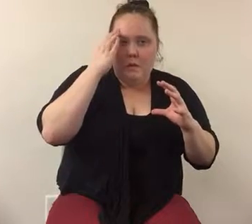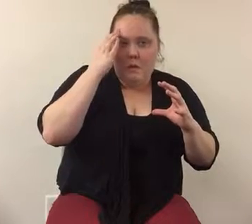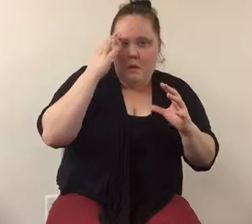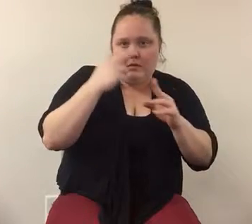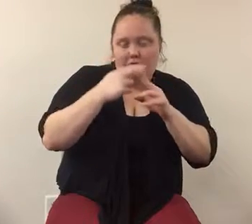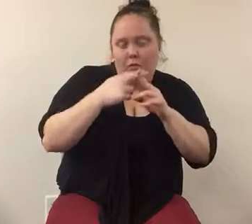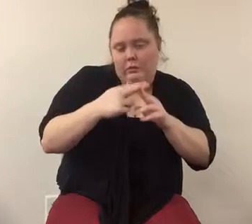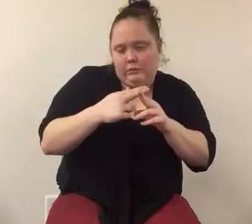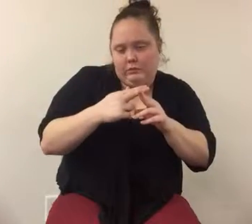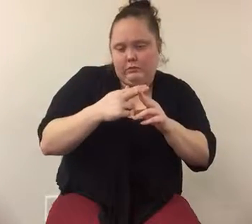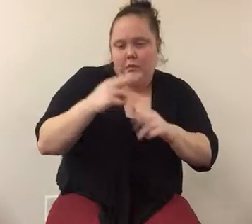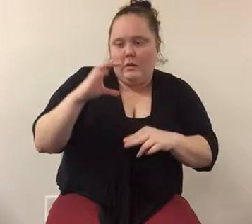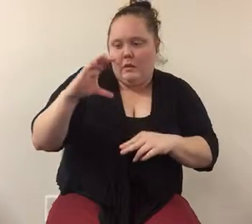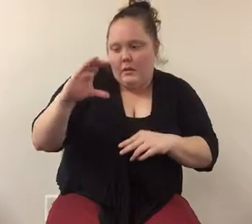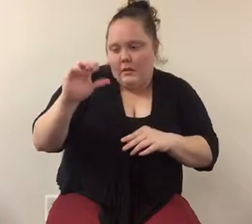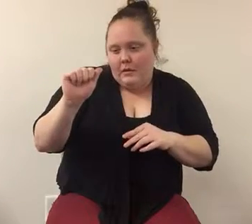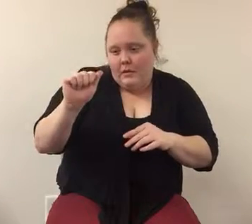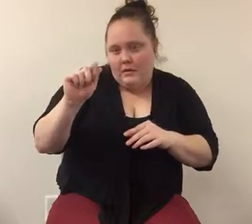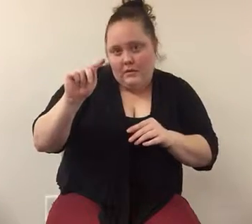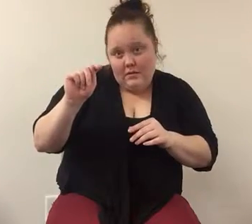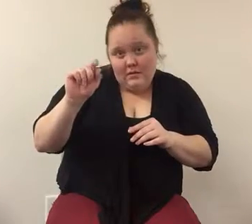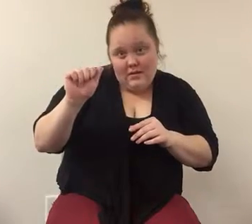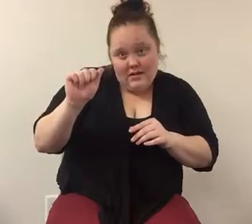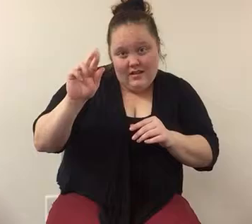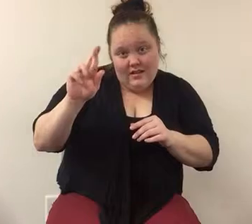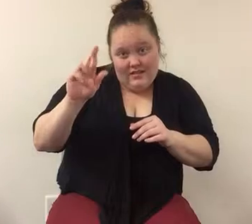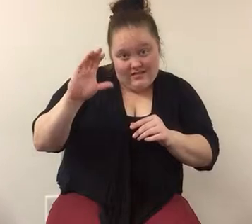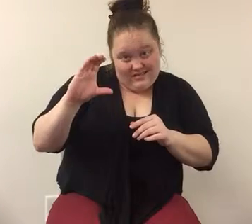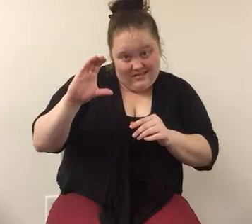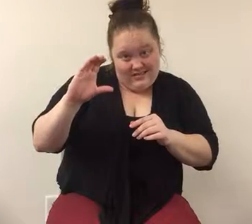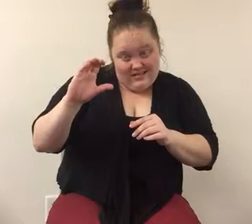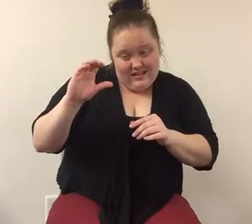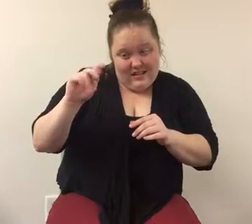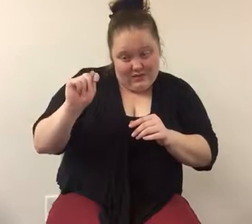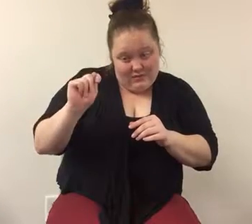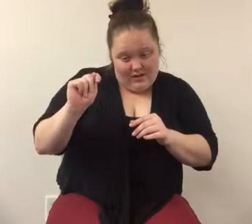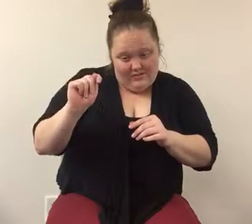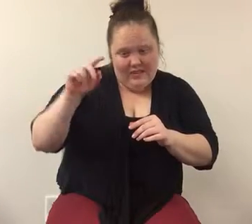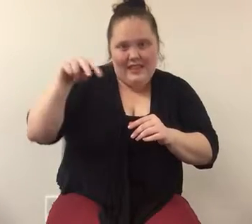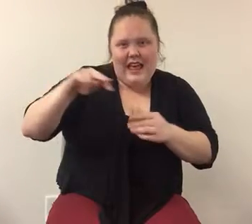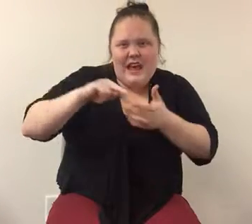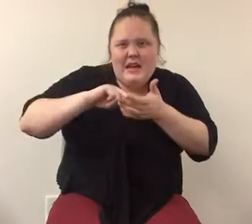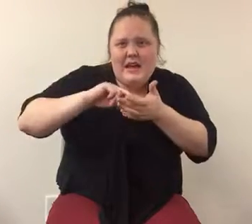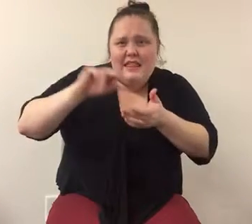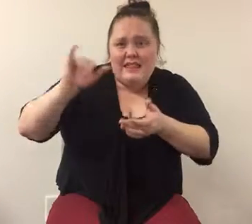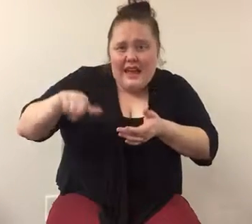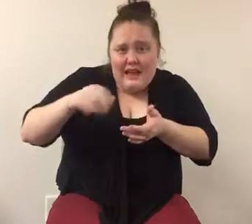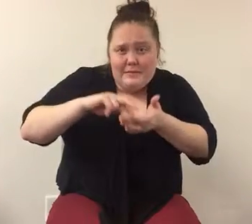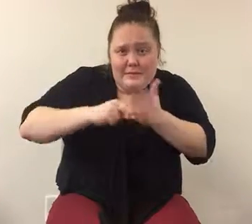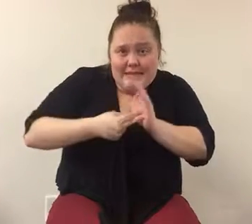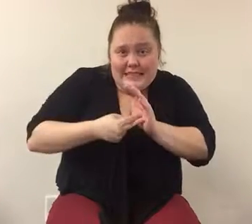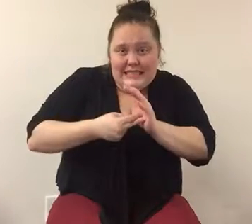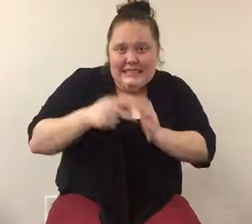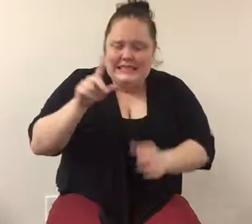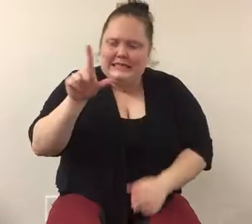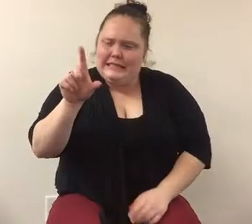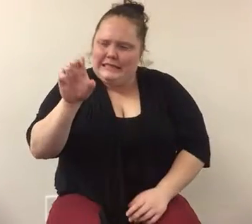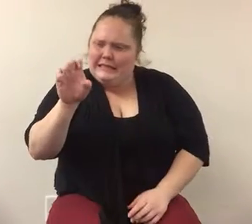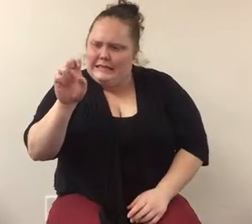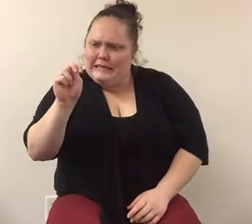object. It tends to be about 12 or 13 millimeters wide. It tends to be about 4 or 5